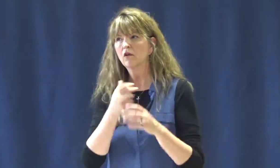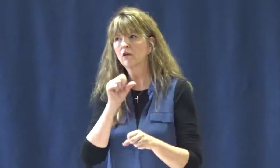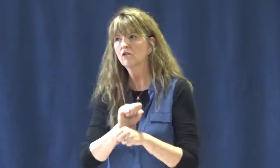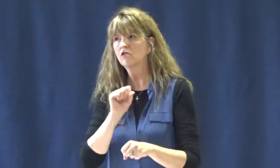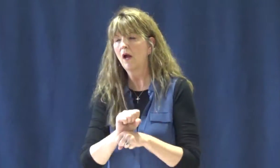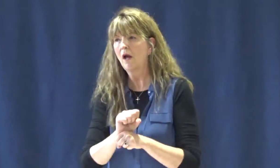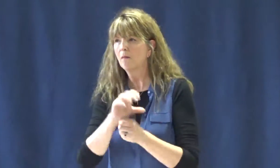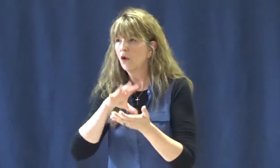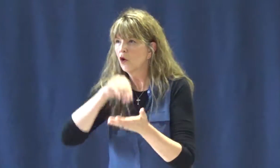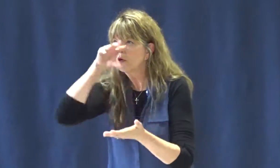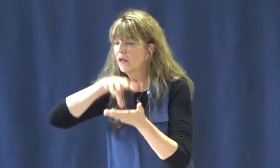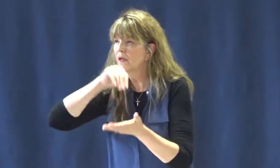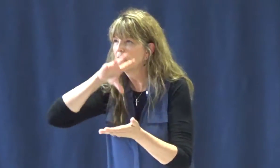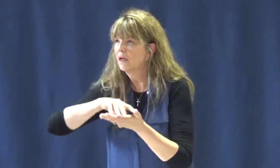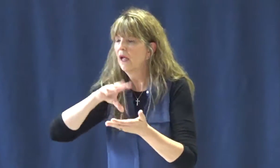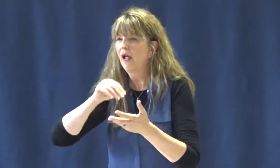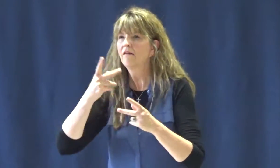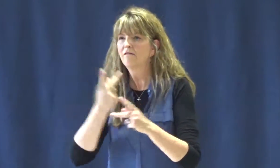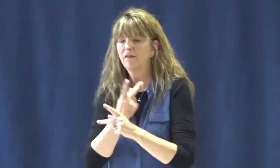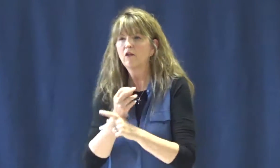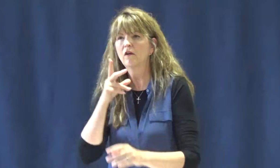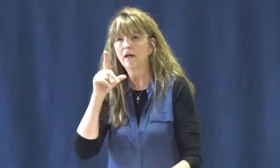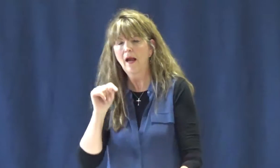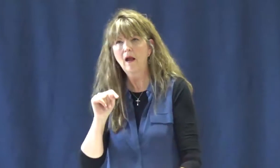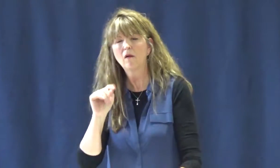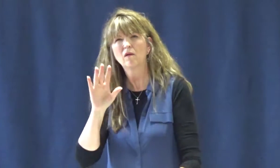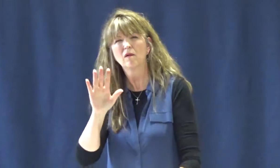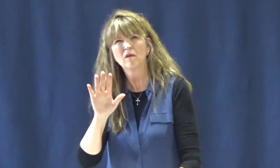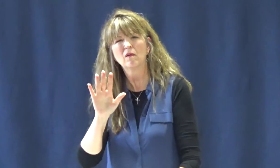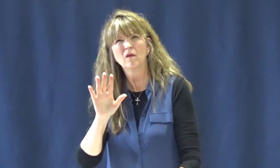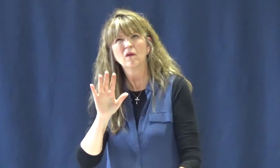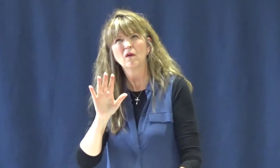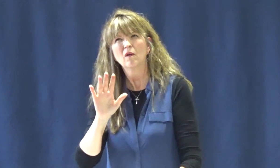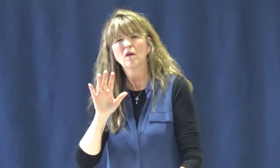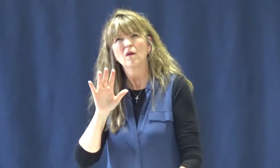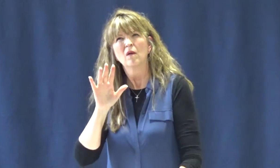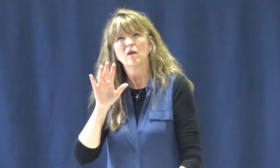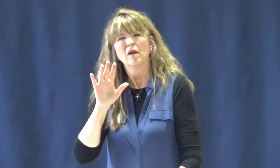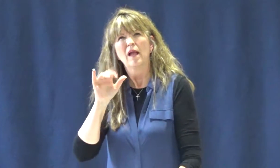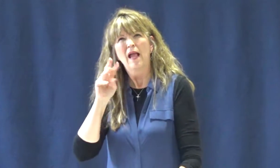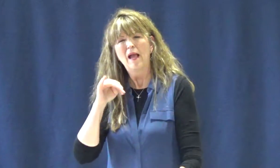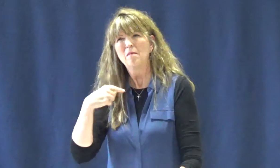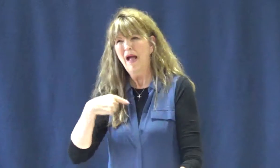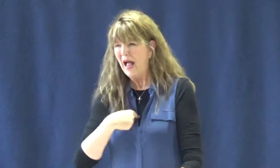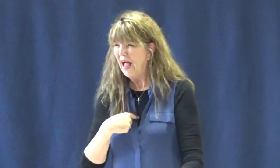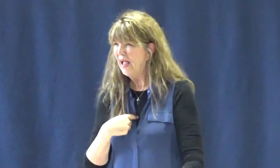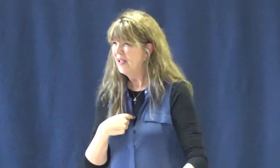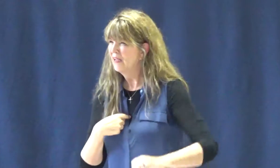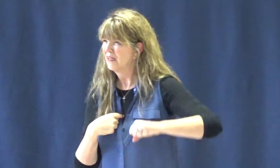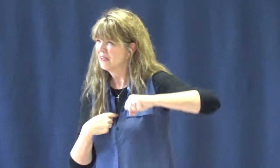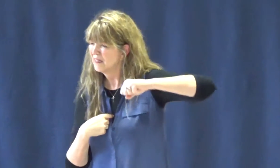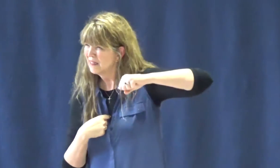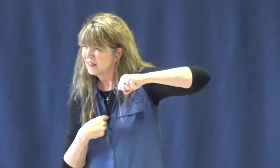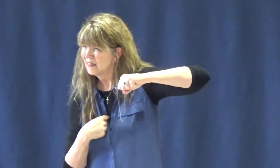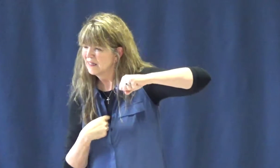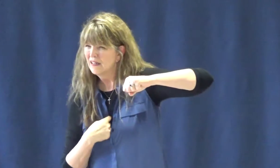I think we're doing a good job to being able to learn and figuring out, am